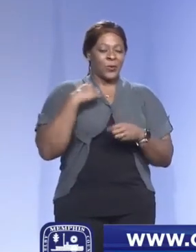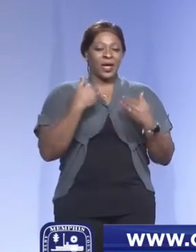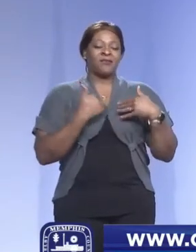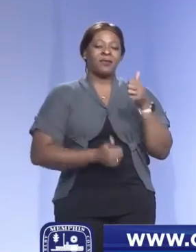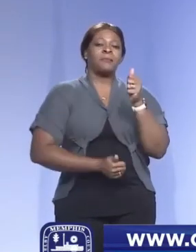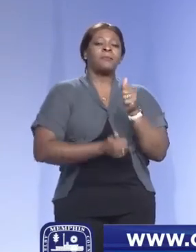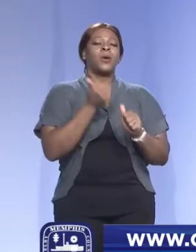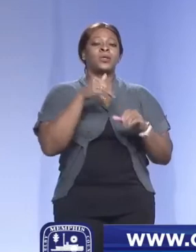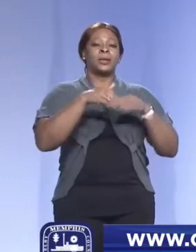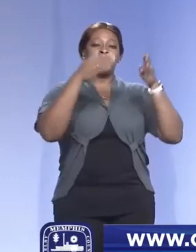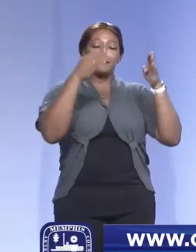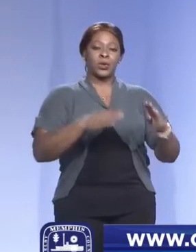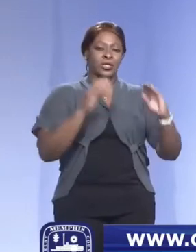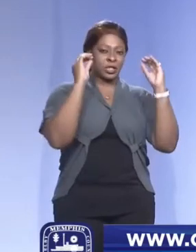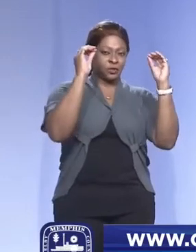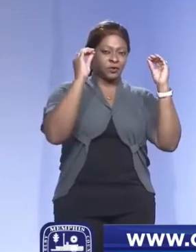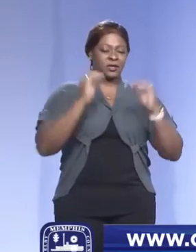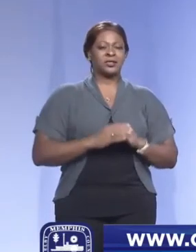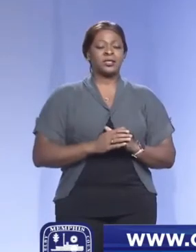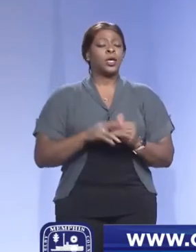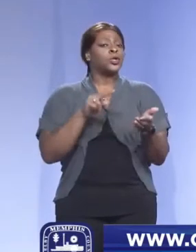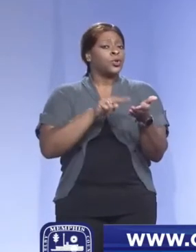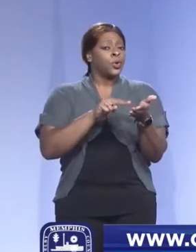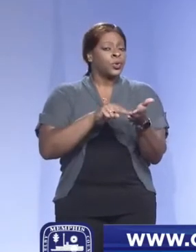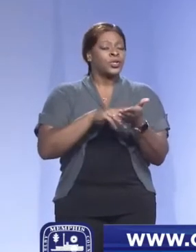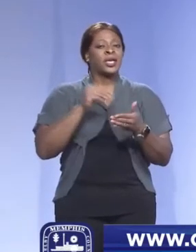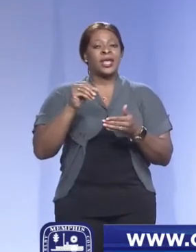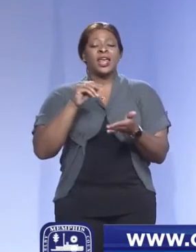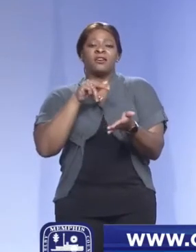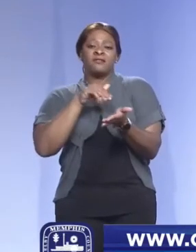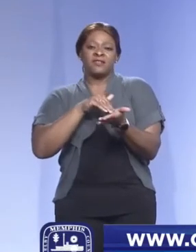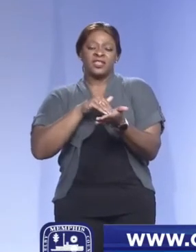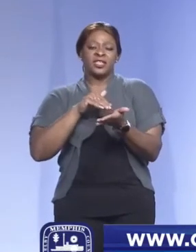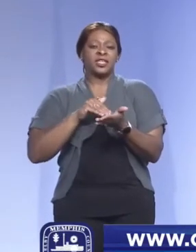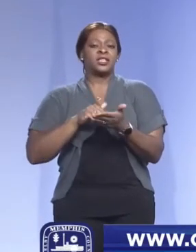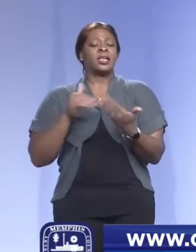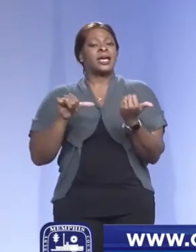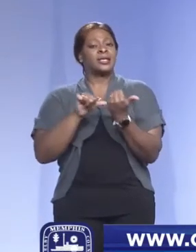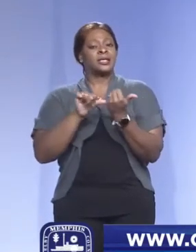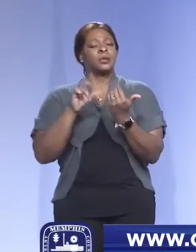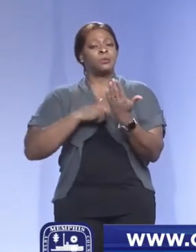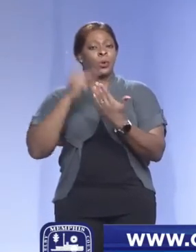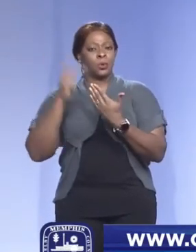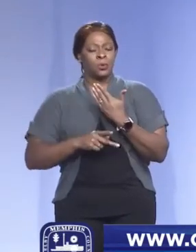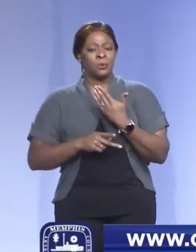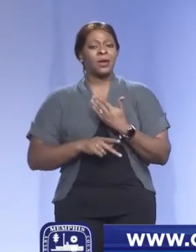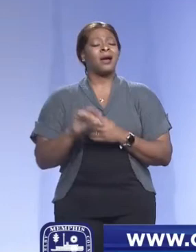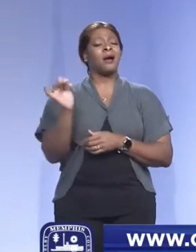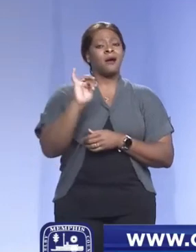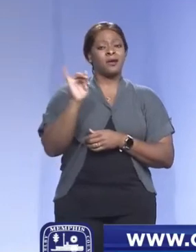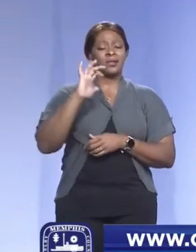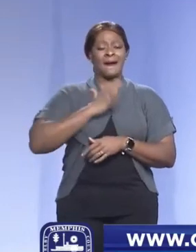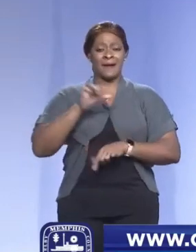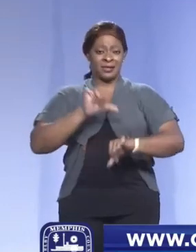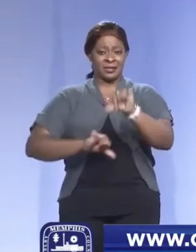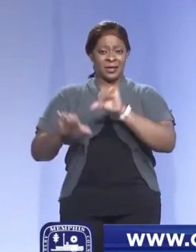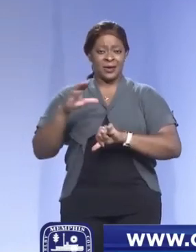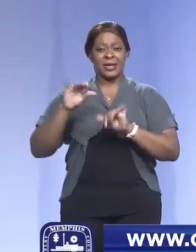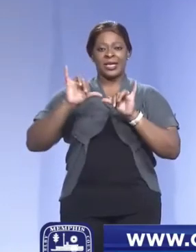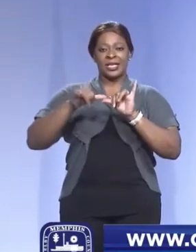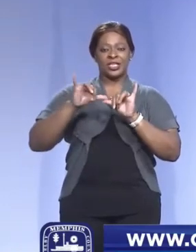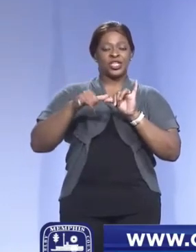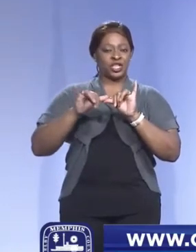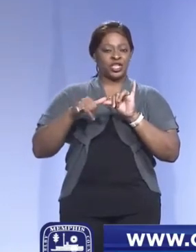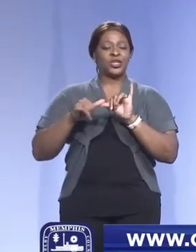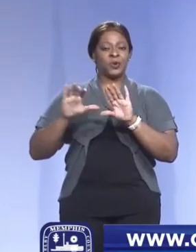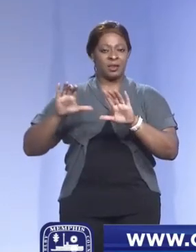most in-person instruction, our nursing and our physician assistant programs, as well as some of our science and engineering